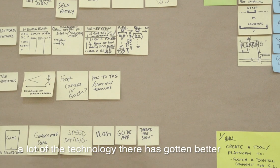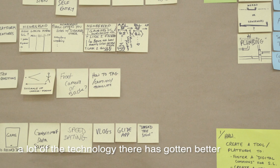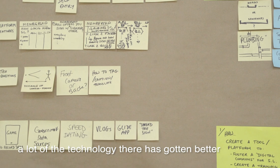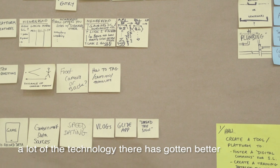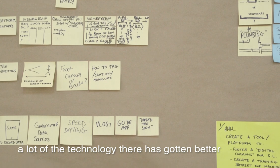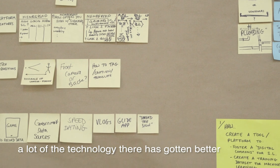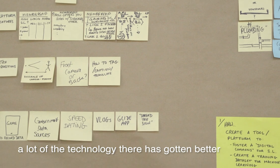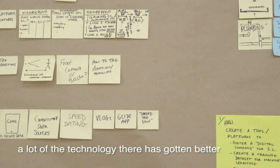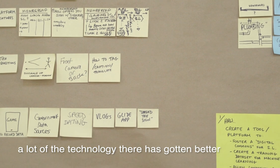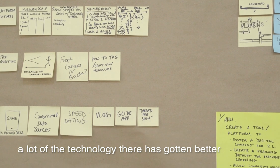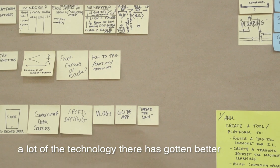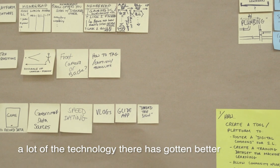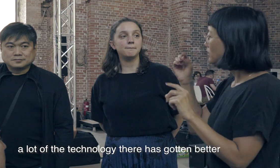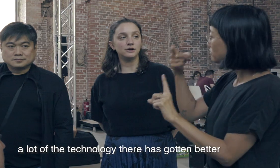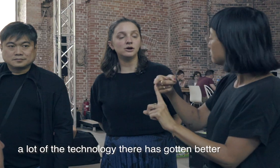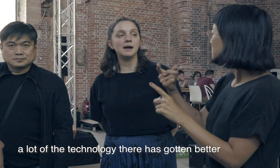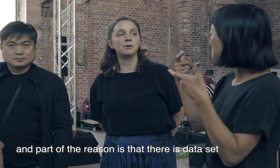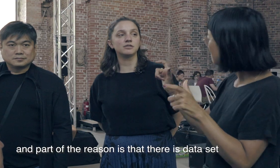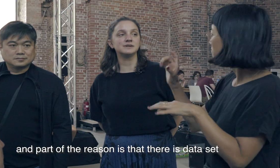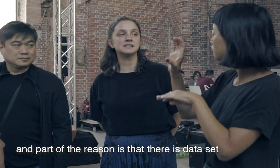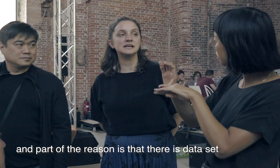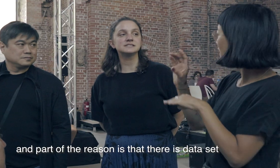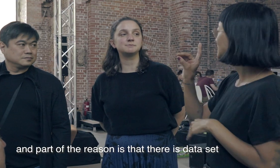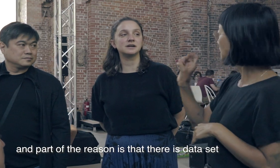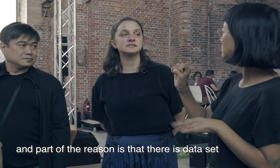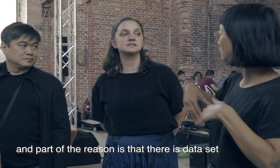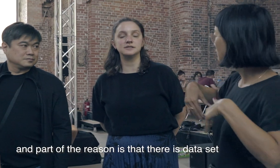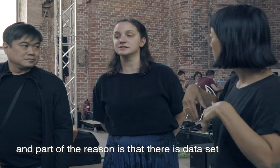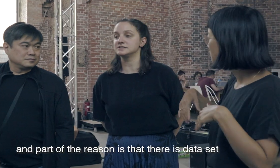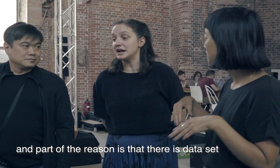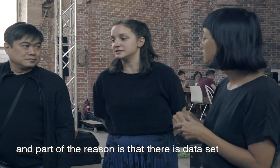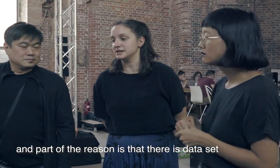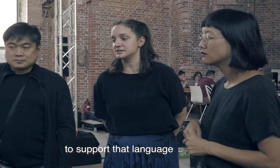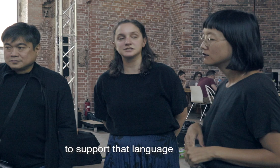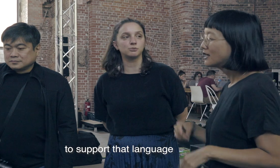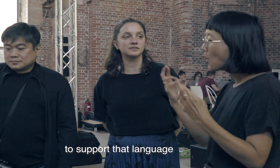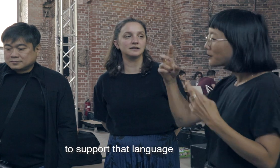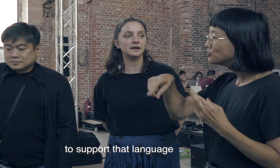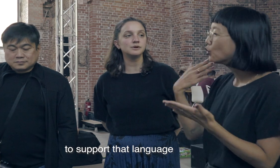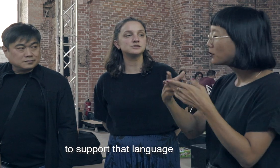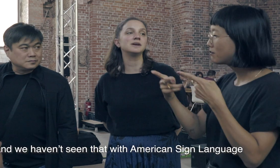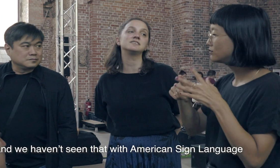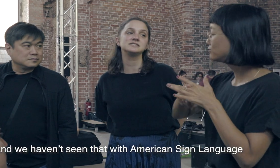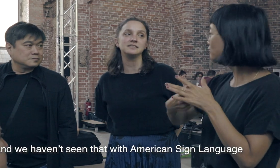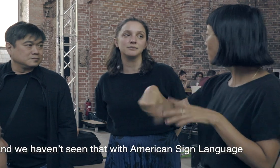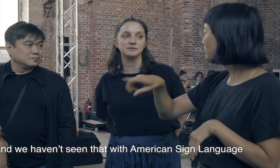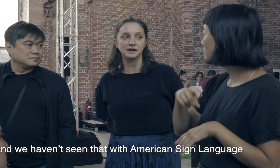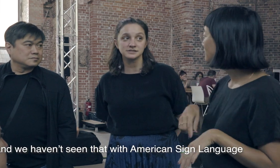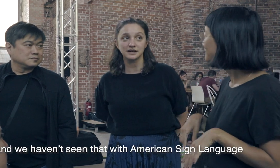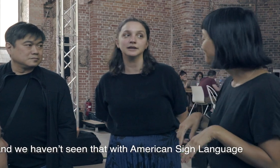of the technology there has gotten better and part of the reason is is because there's data sets to support that language and we haven't seen that with American Sign